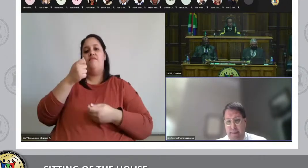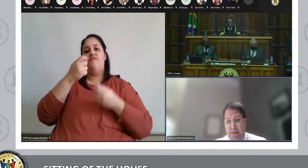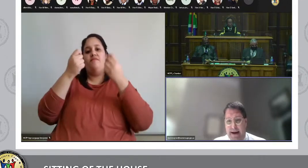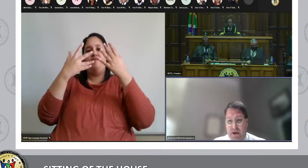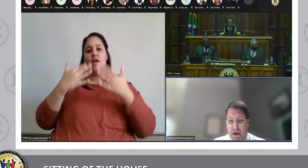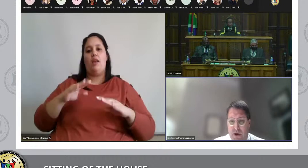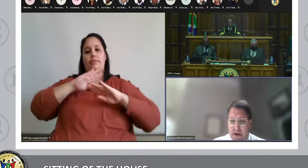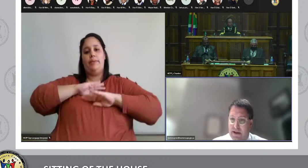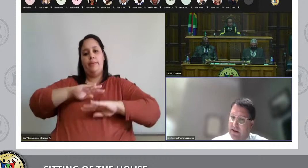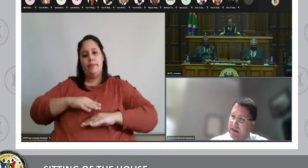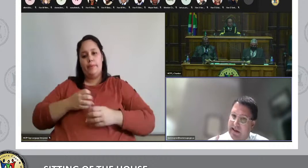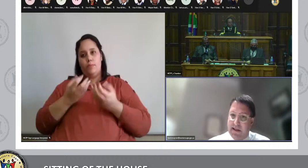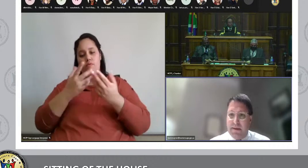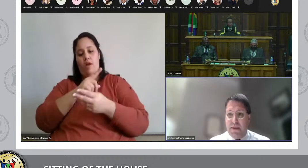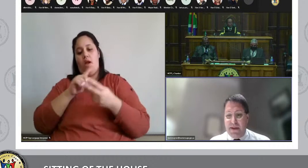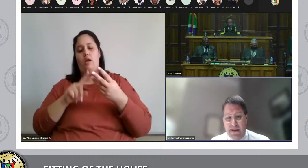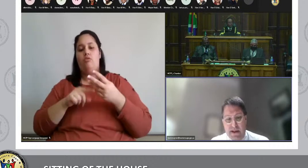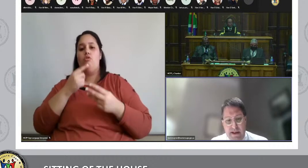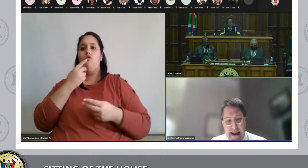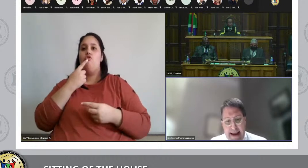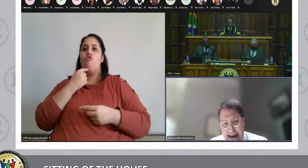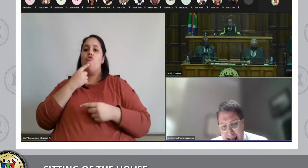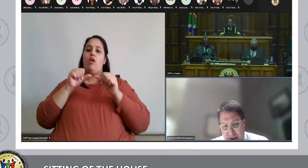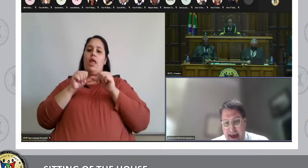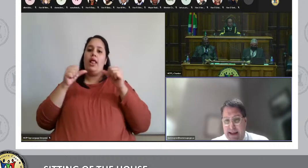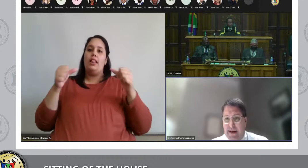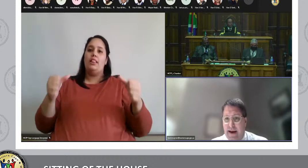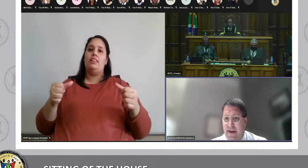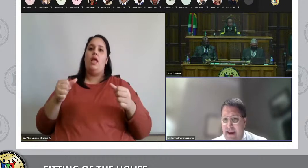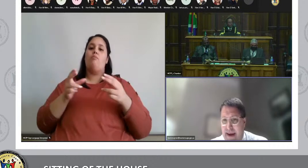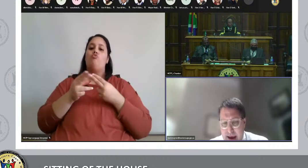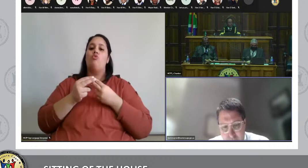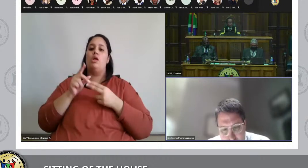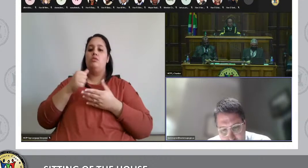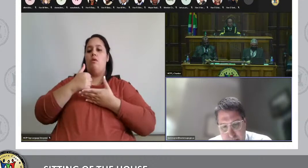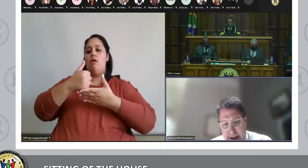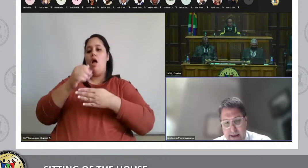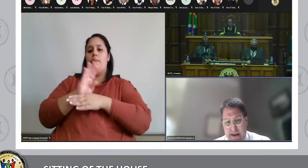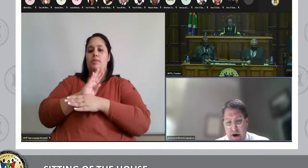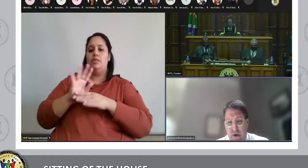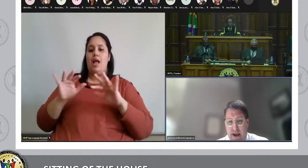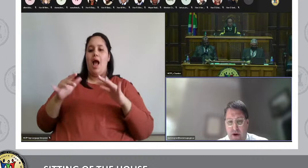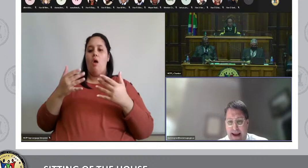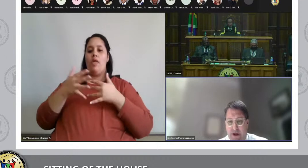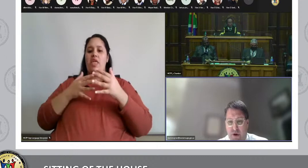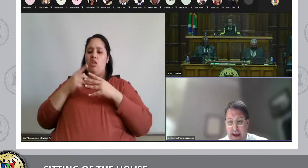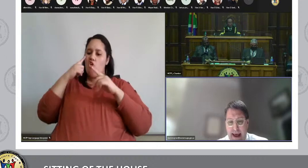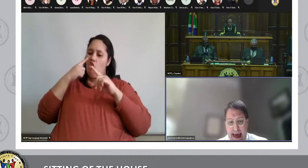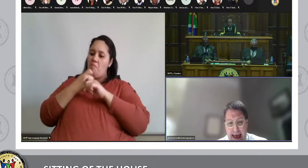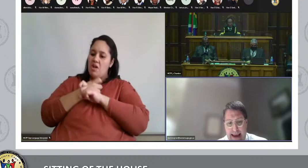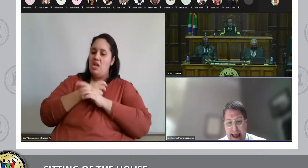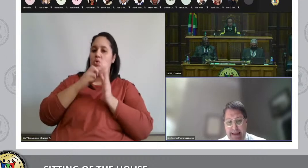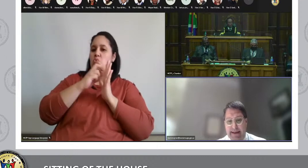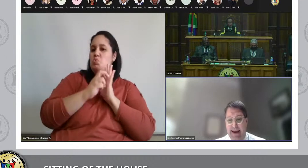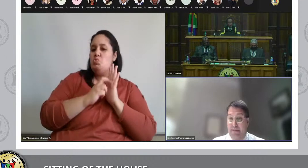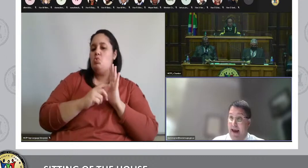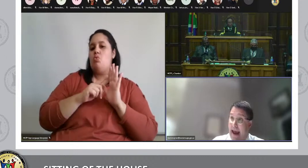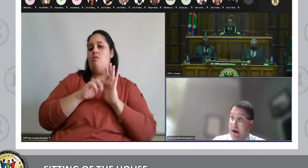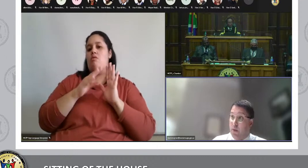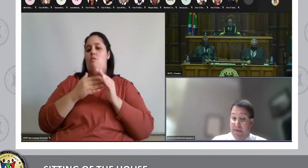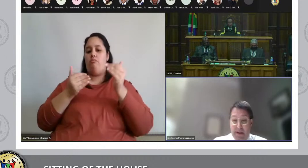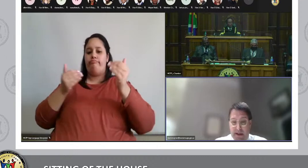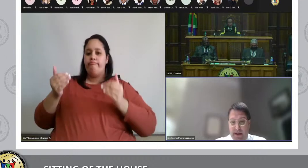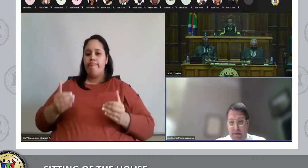Our red tape reduction unit has assisted businesses navigate the complex regulatory